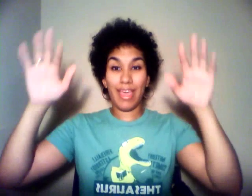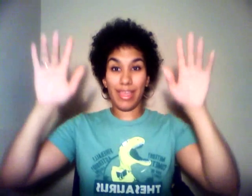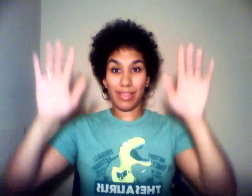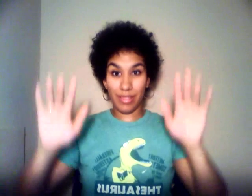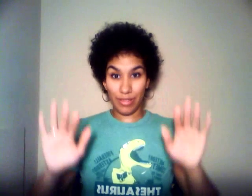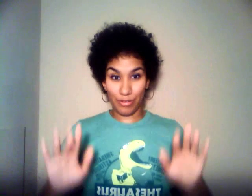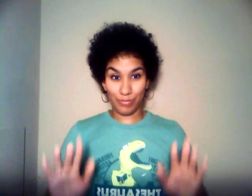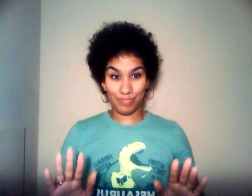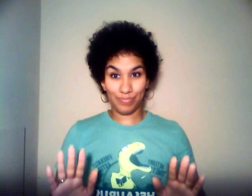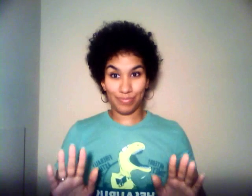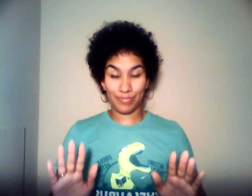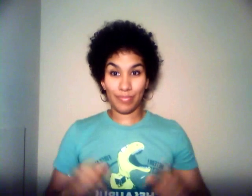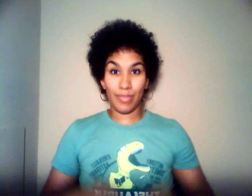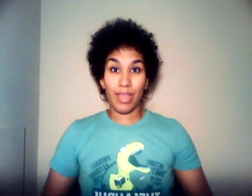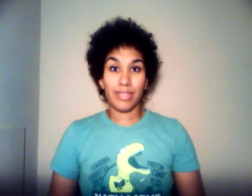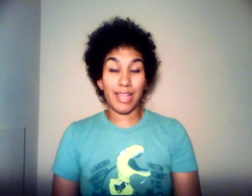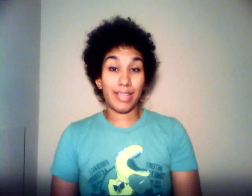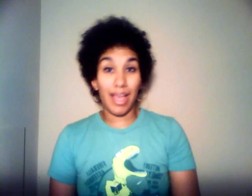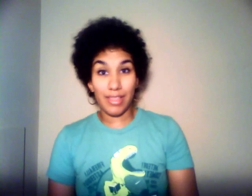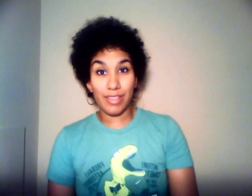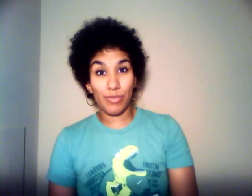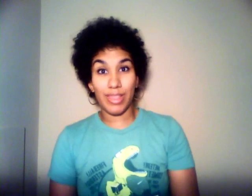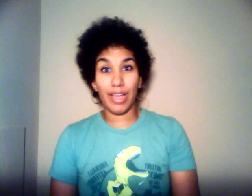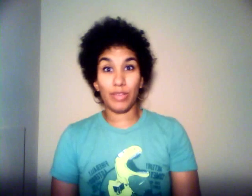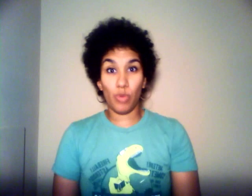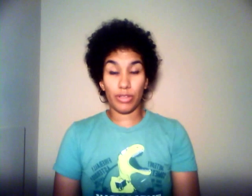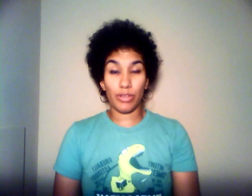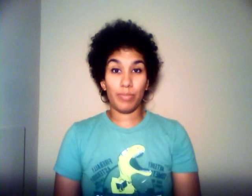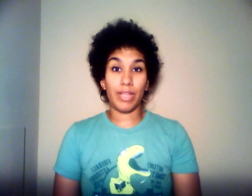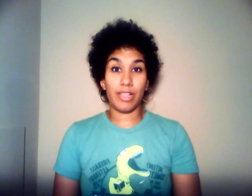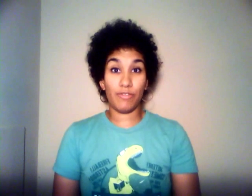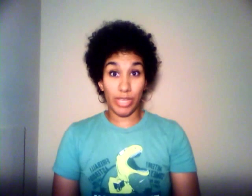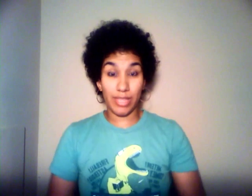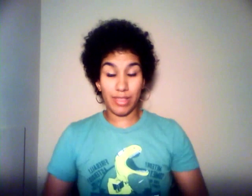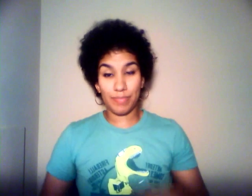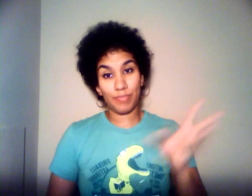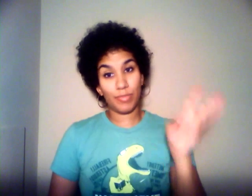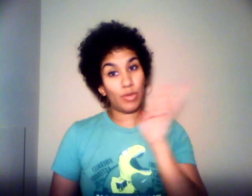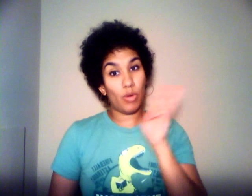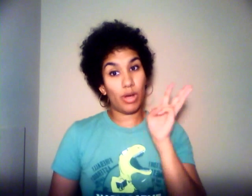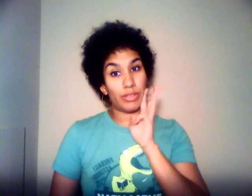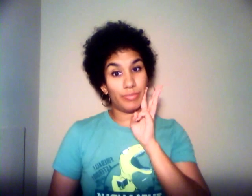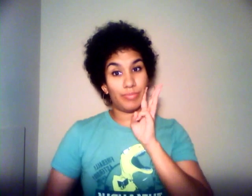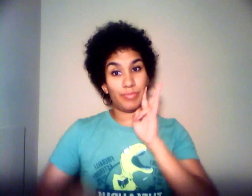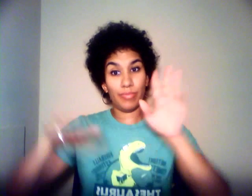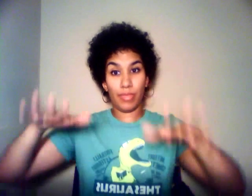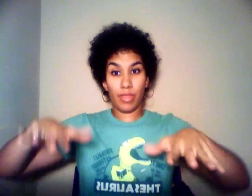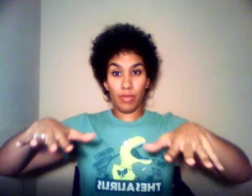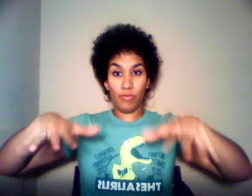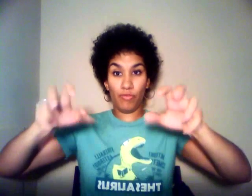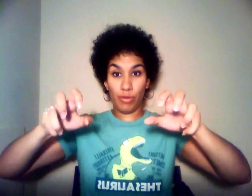and snow. To sign ice, you would sign water plus freeze. Water,